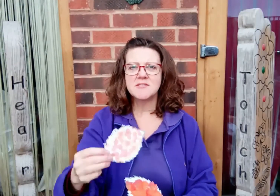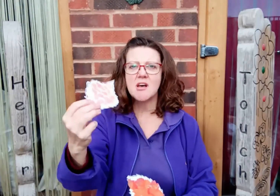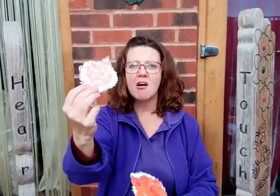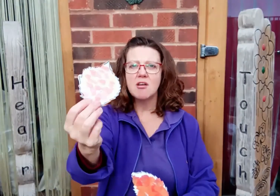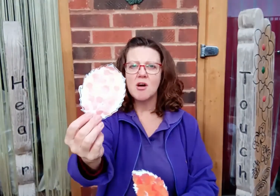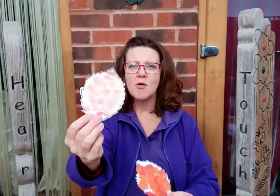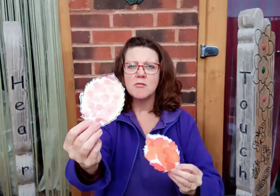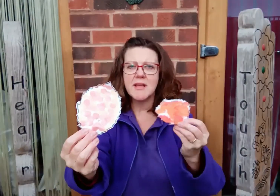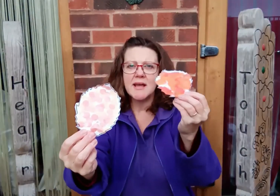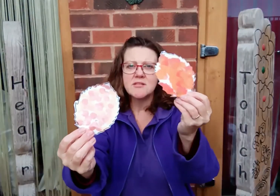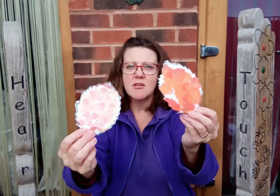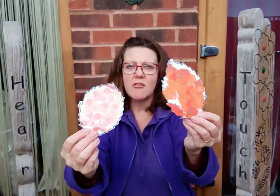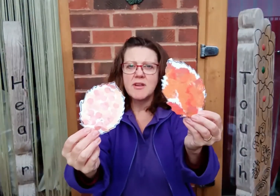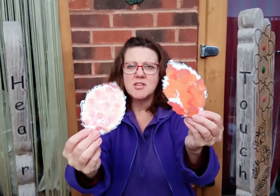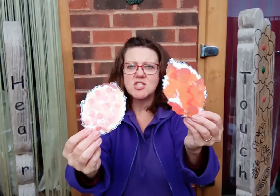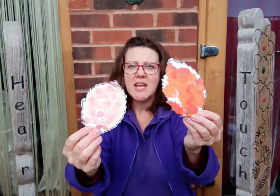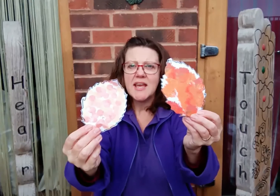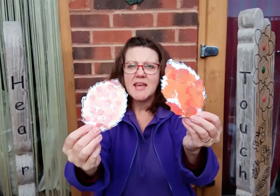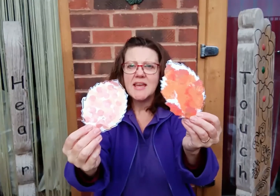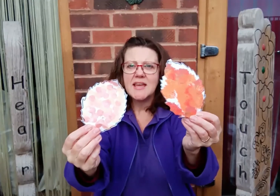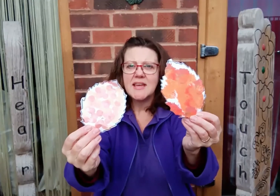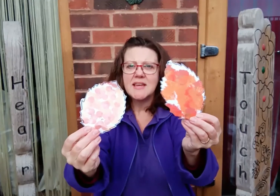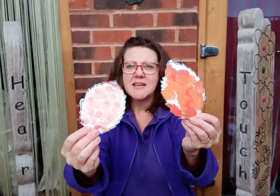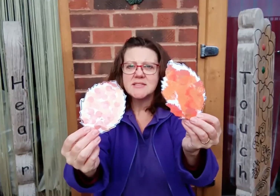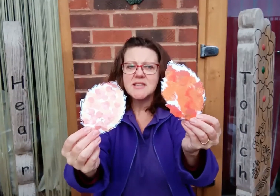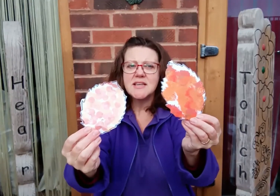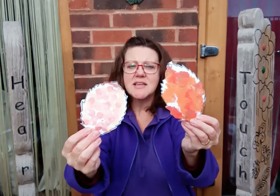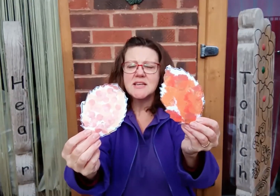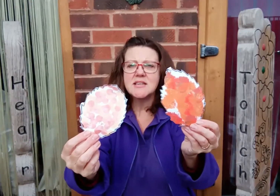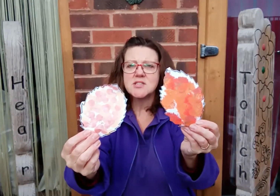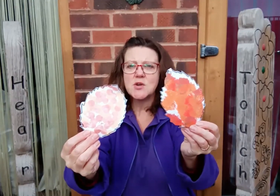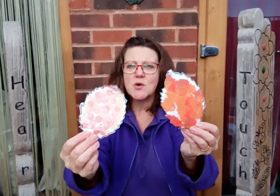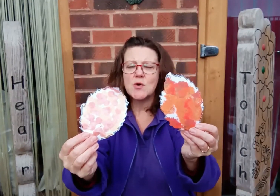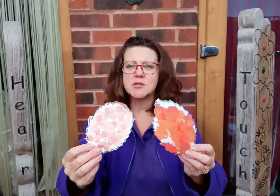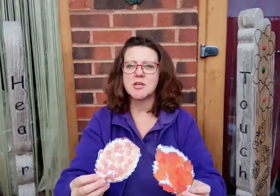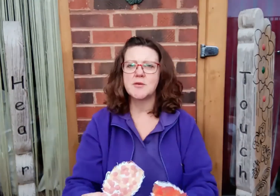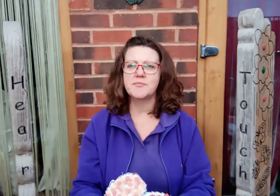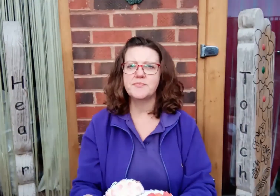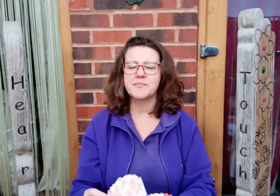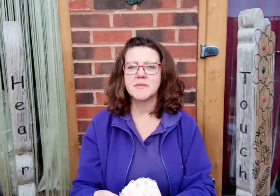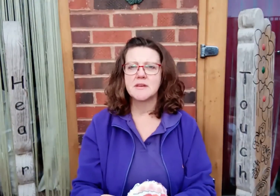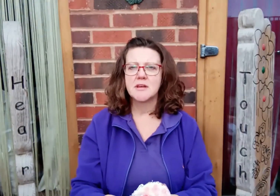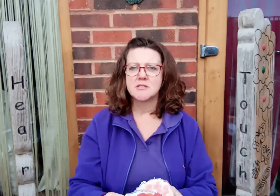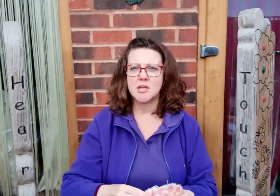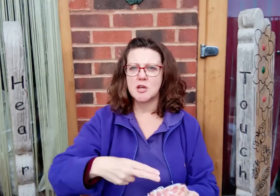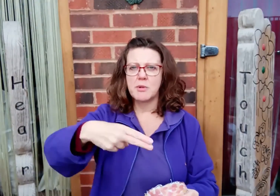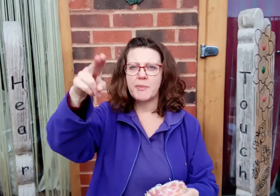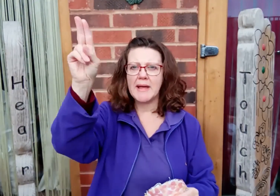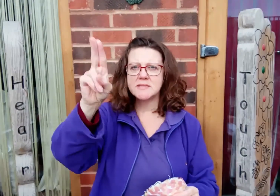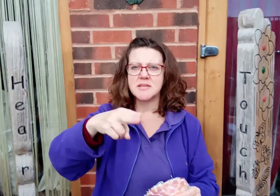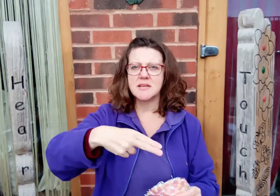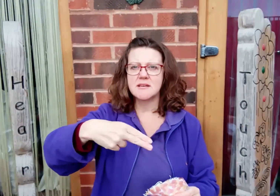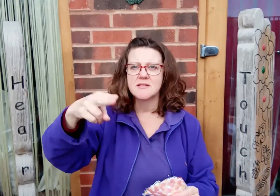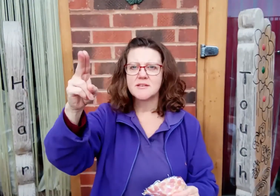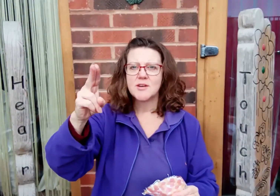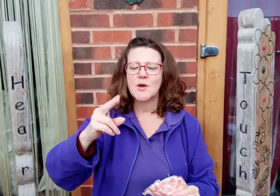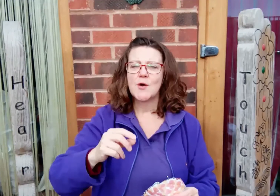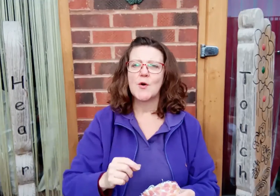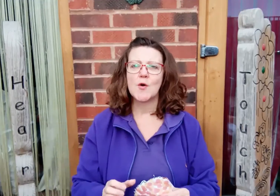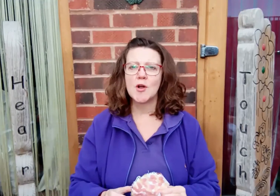are gold and orange. It is autumn. So you could be painting or colouring